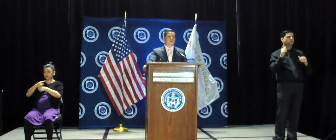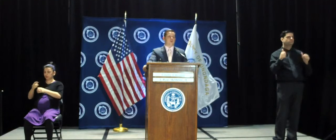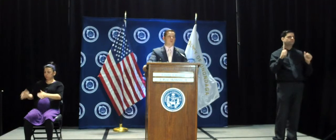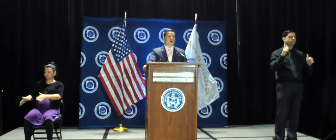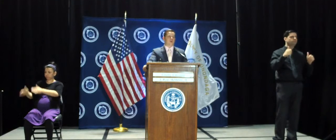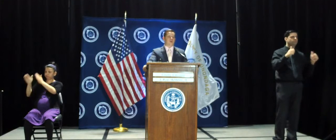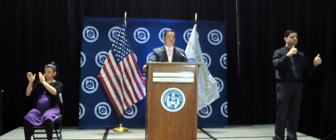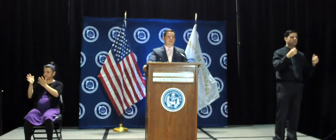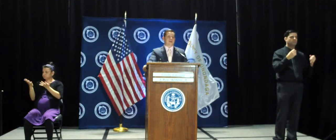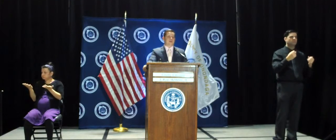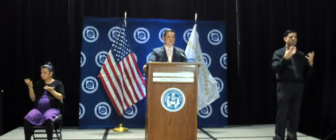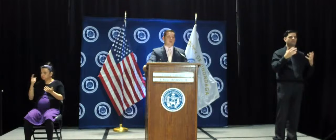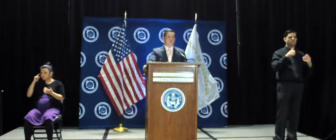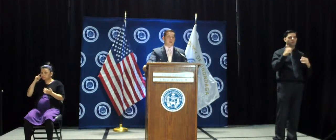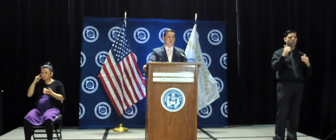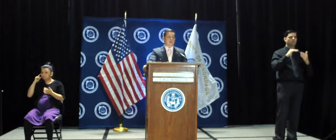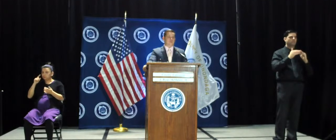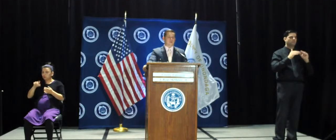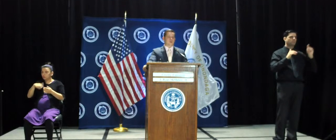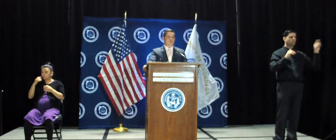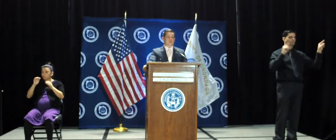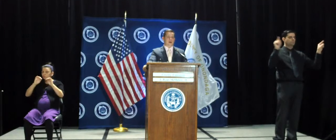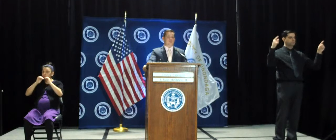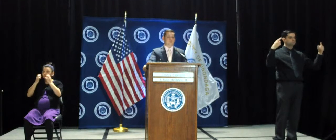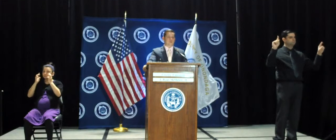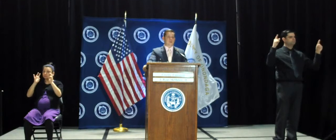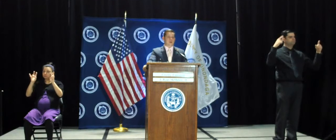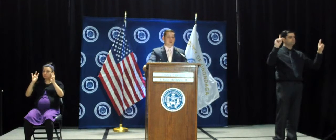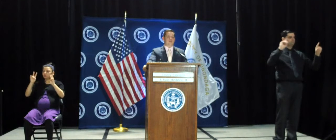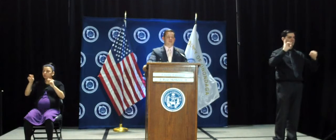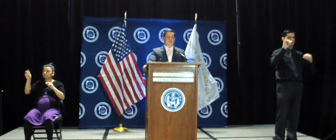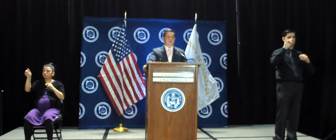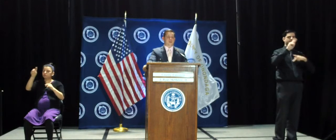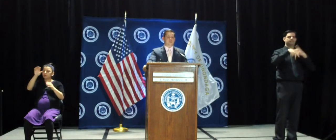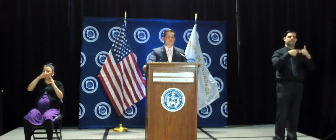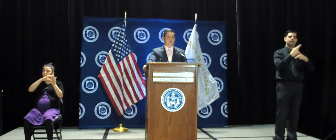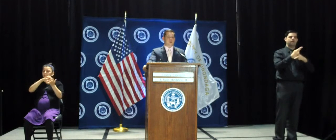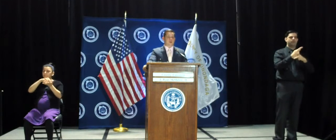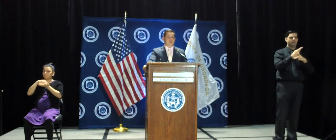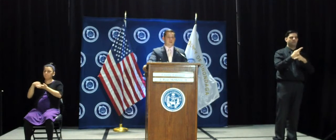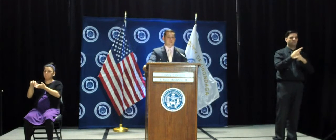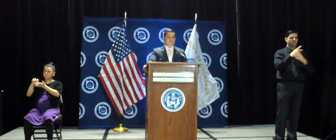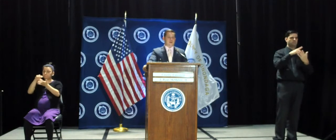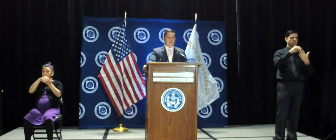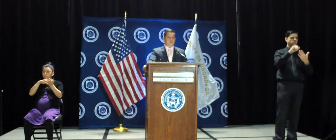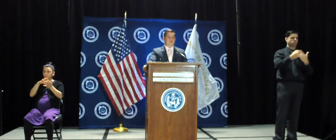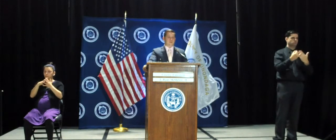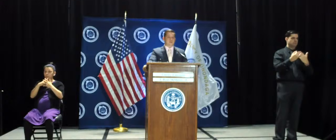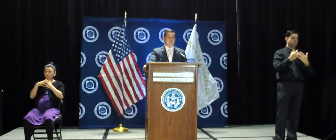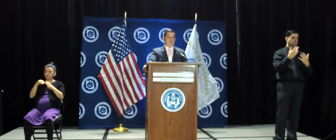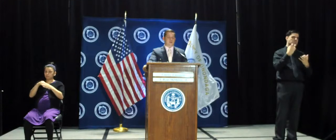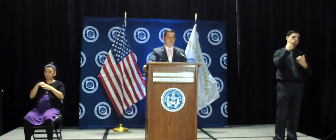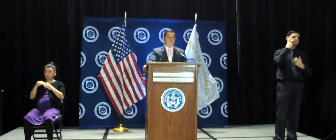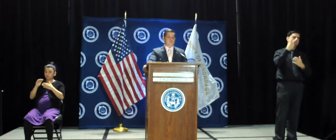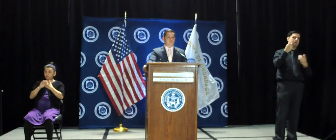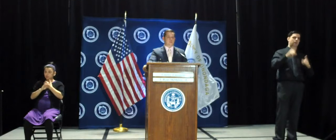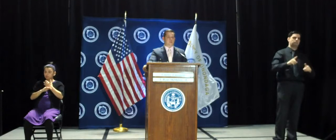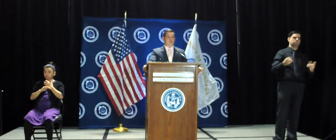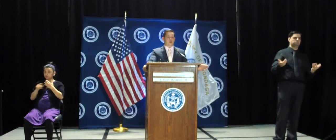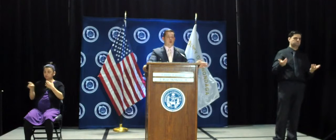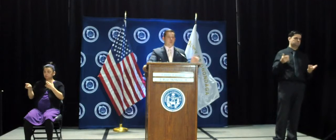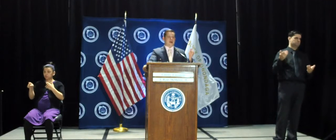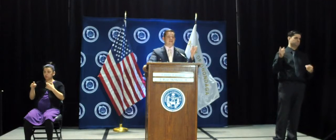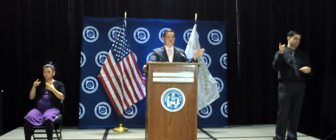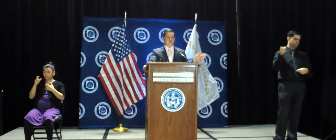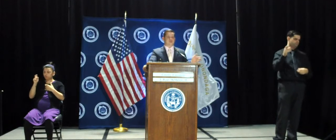of projects very well. So I'm sure there will be a lot of interest in this. But this has been a